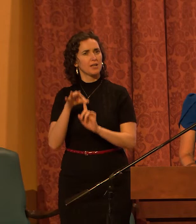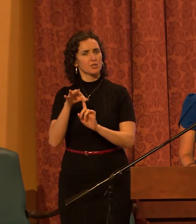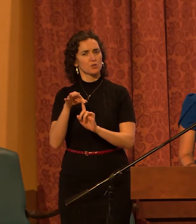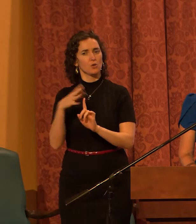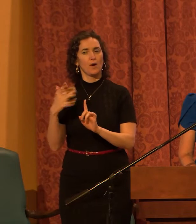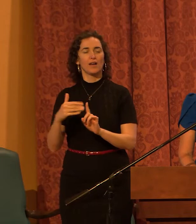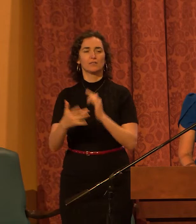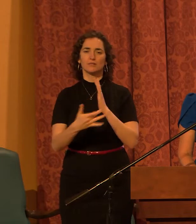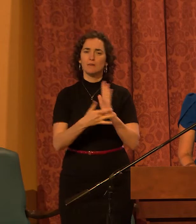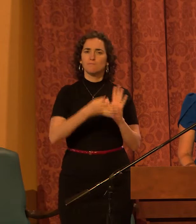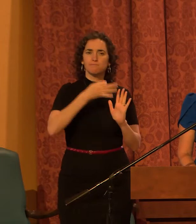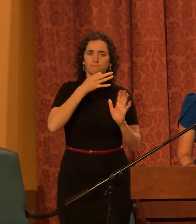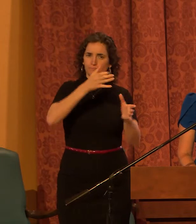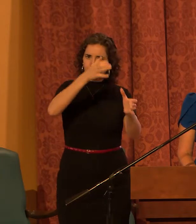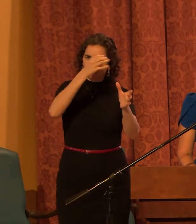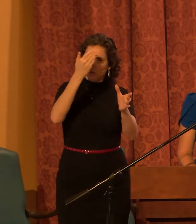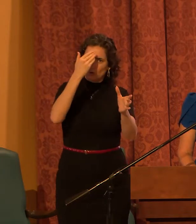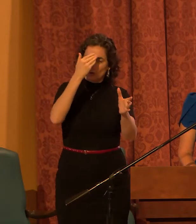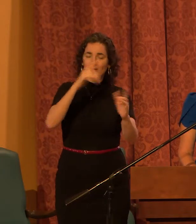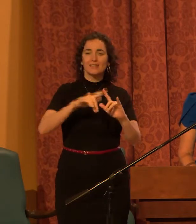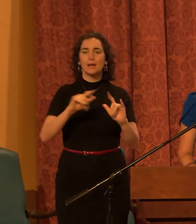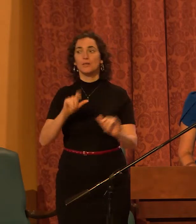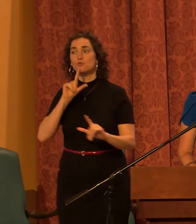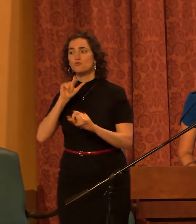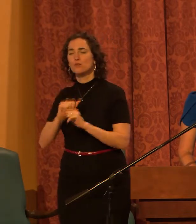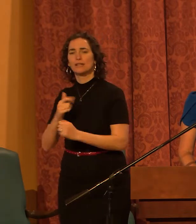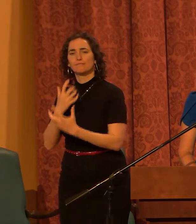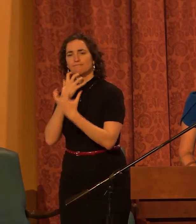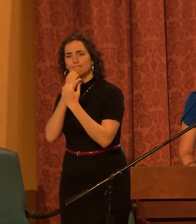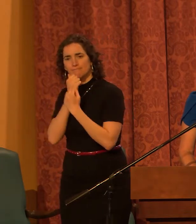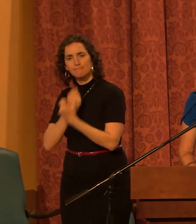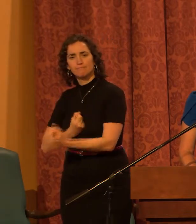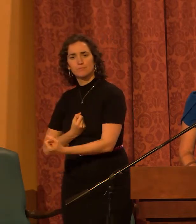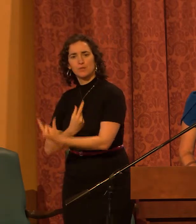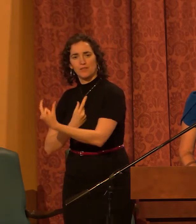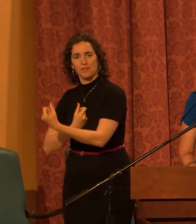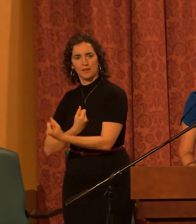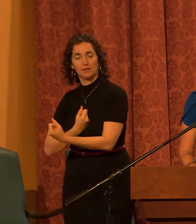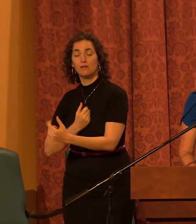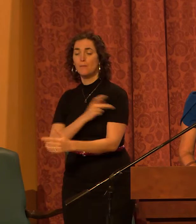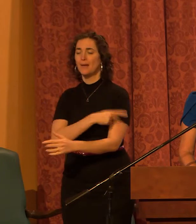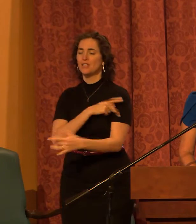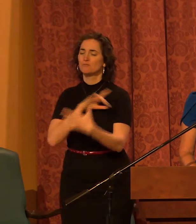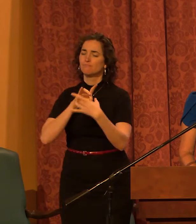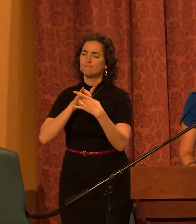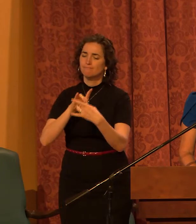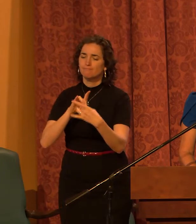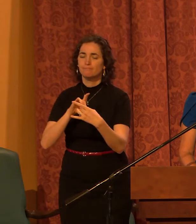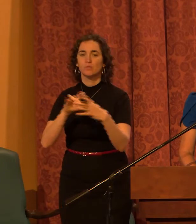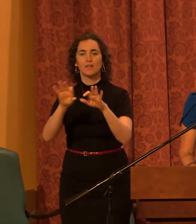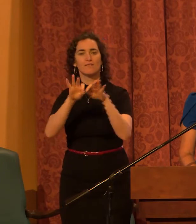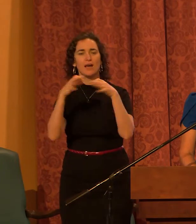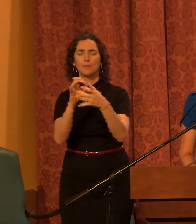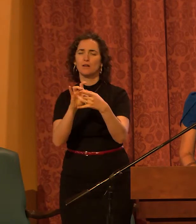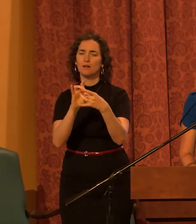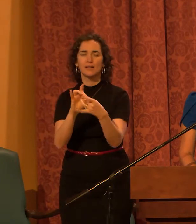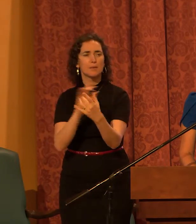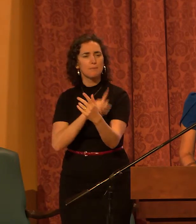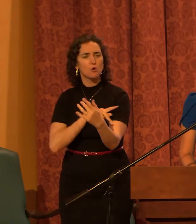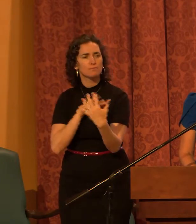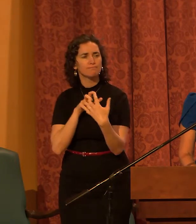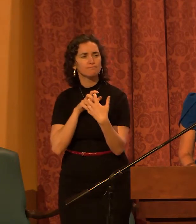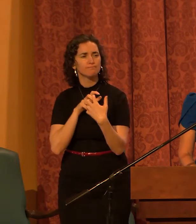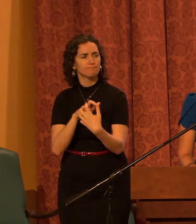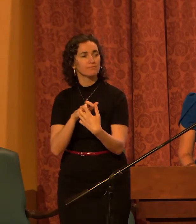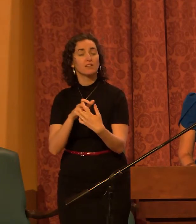of technical expertise and genuine empathy. His ability to connect with patients and their families on a personal level